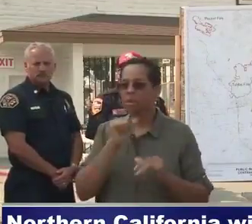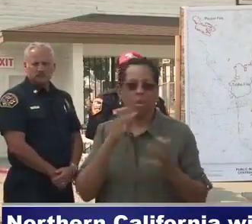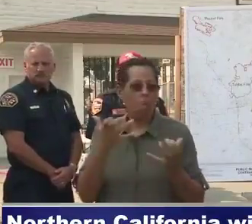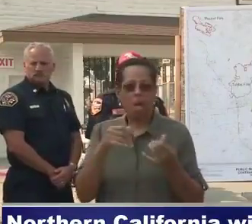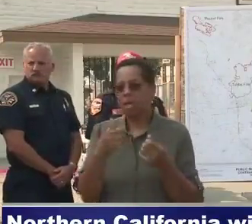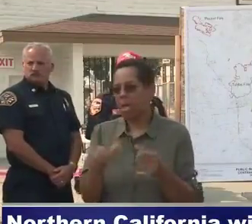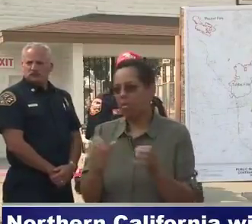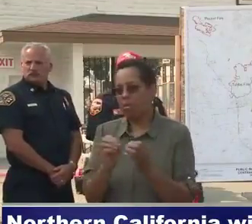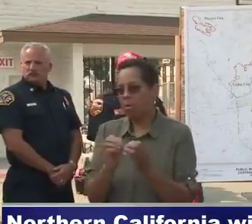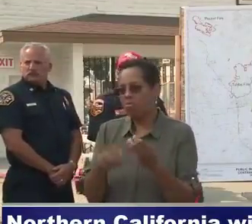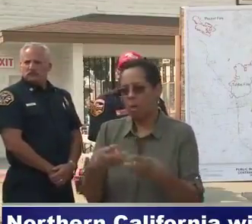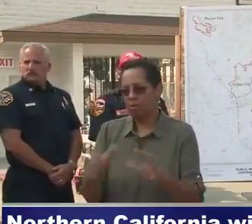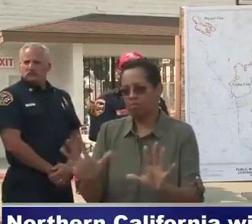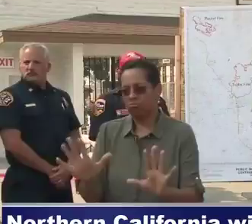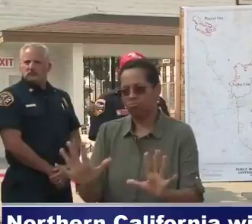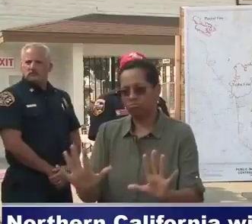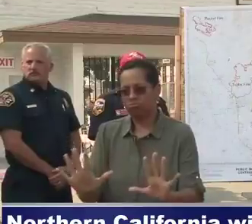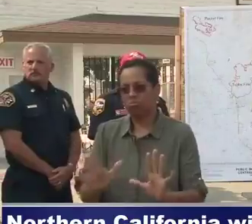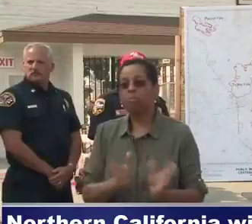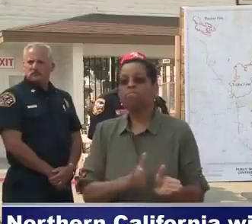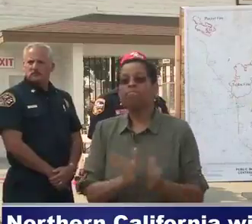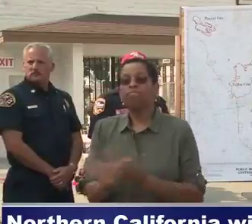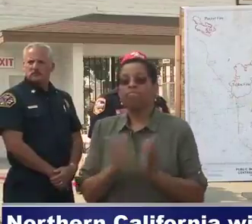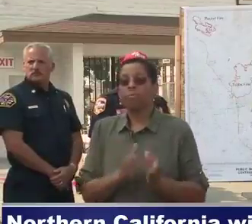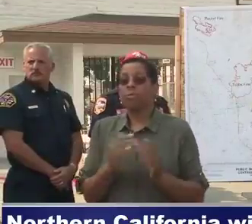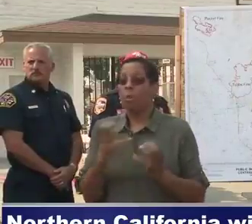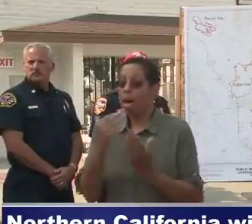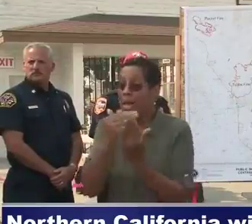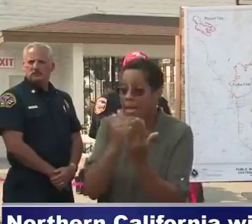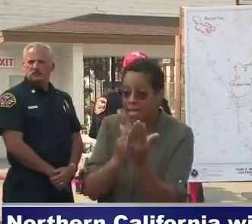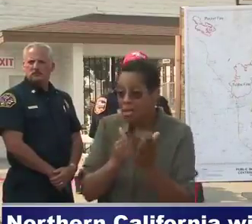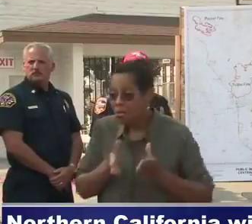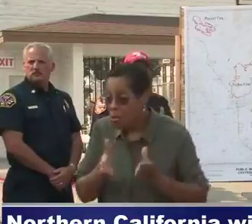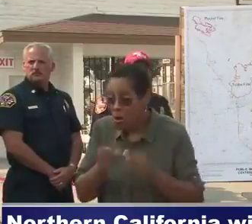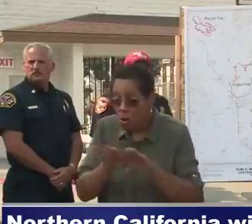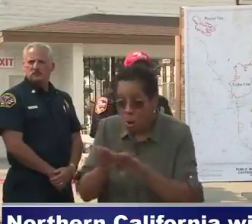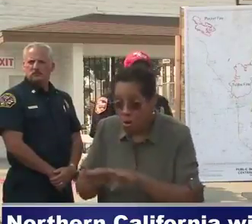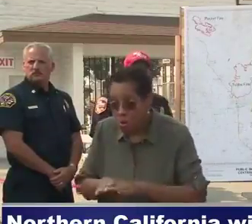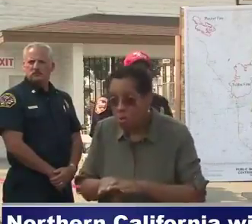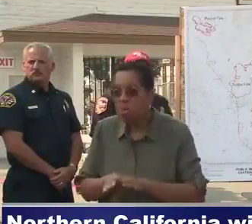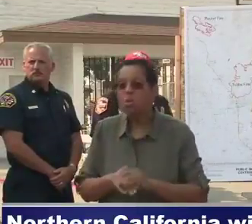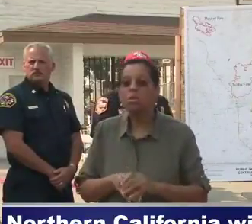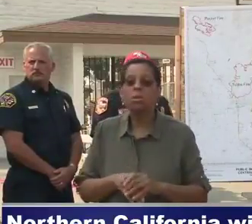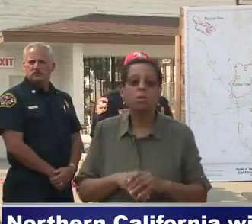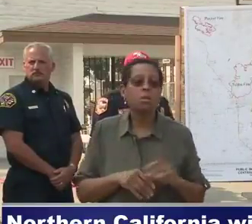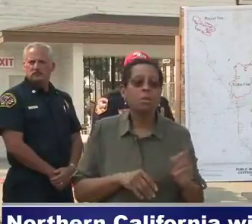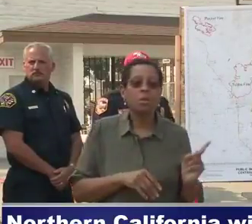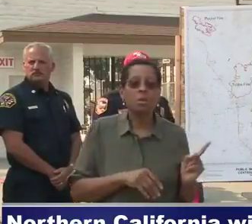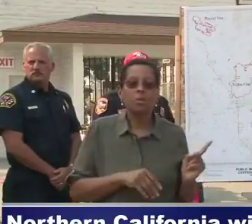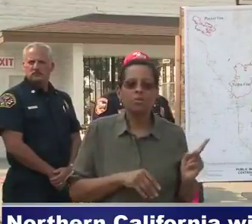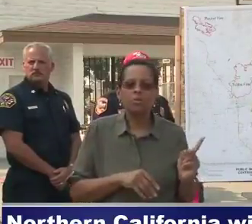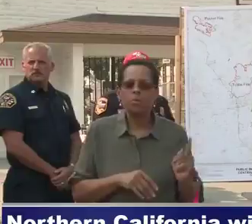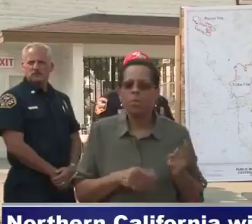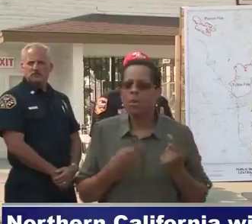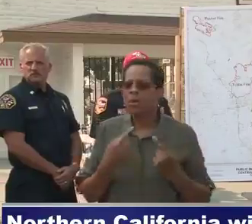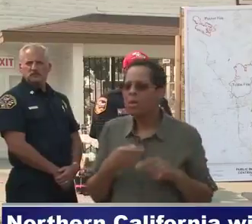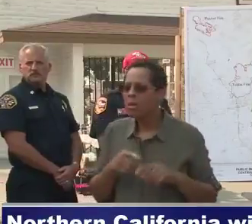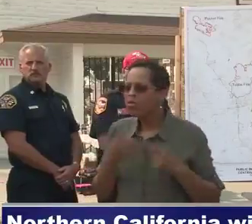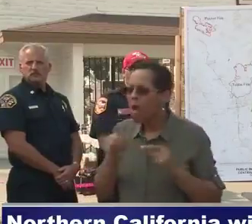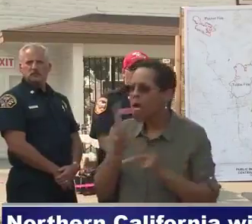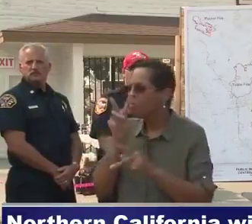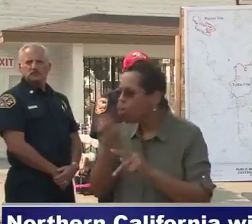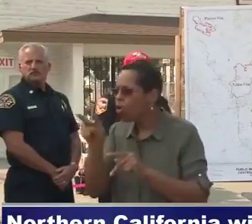go, if you'd like a list of those closures, we're trying to keep our social websites updated. You can follow us